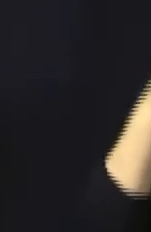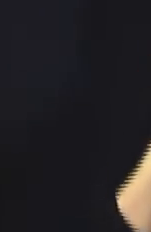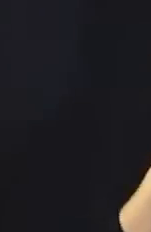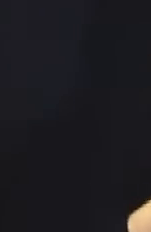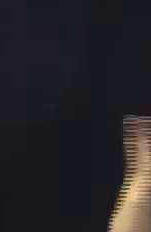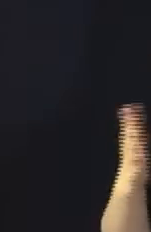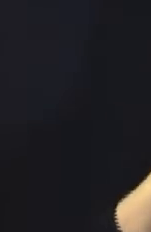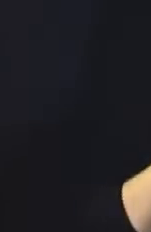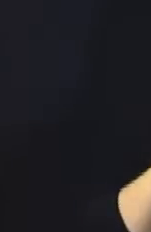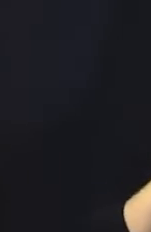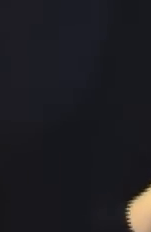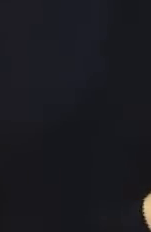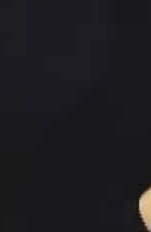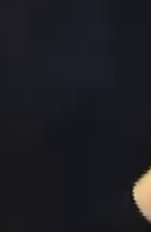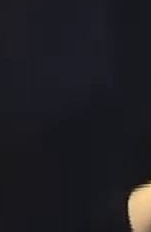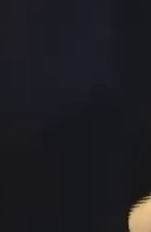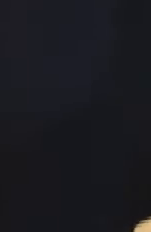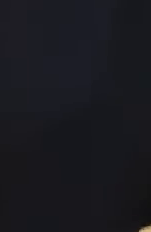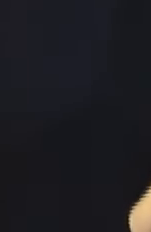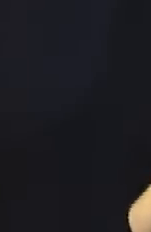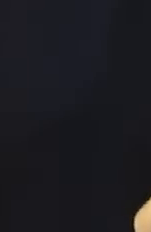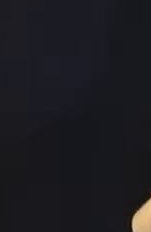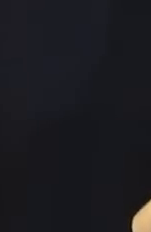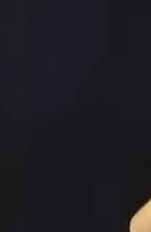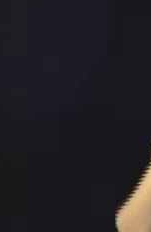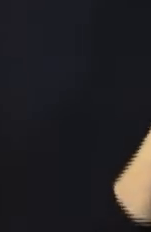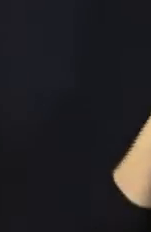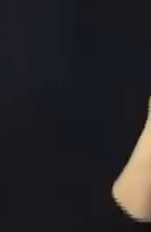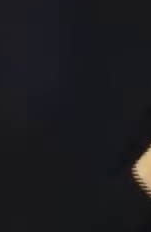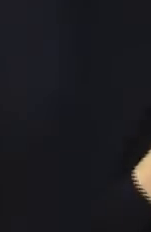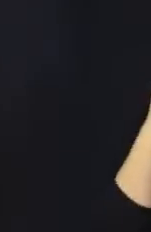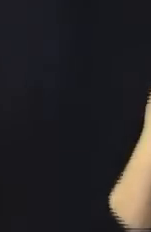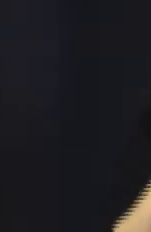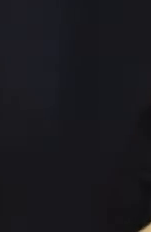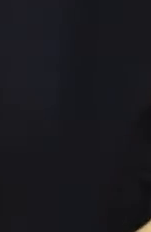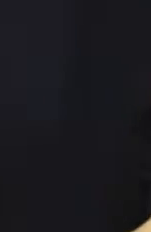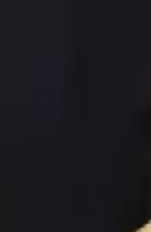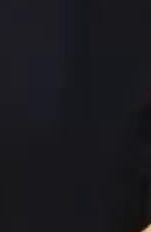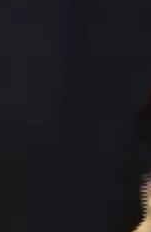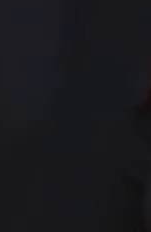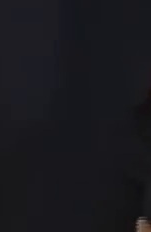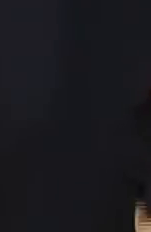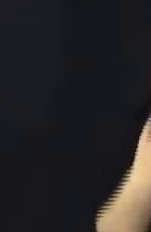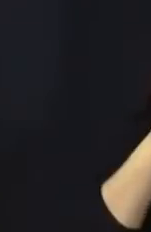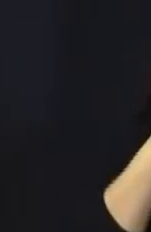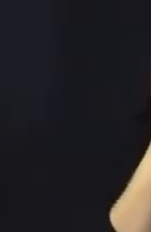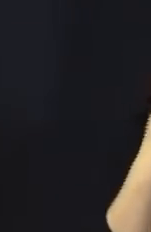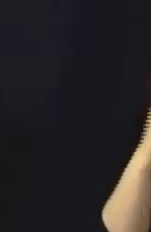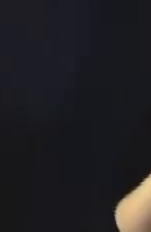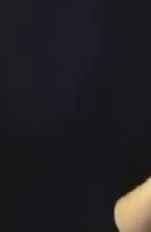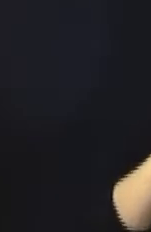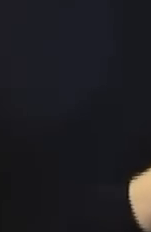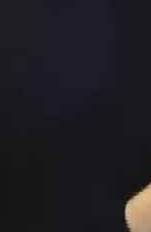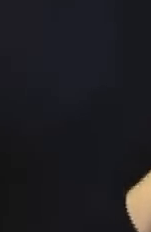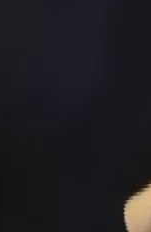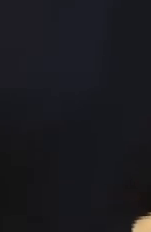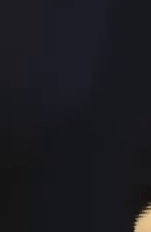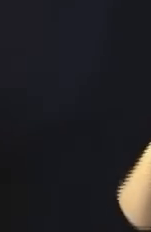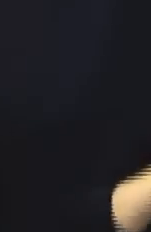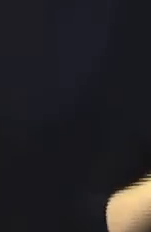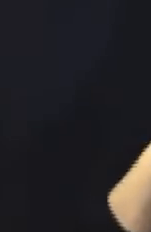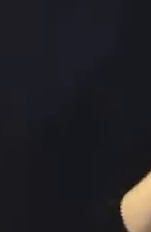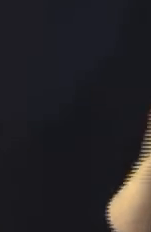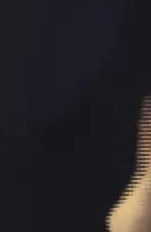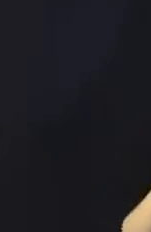election campaign. As I think I'm evidencing right now, my priority is on getting us through this crisis, and that will remain